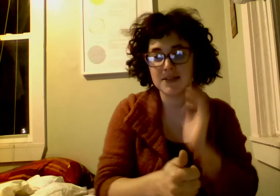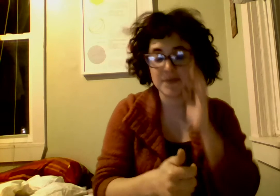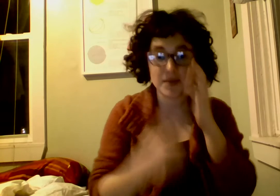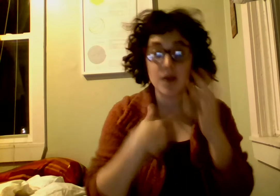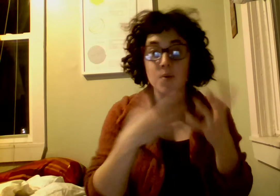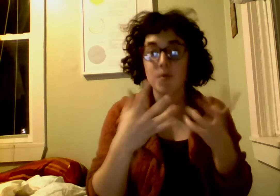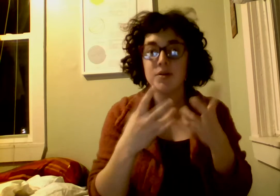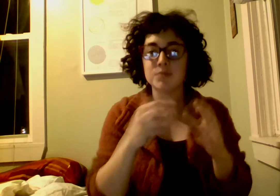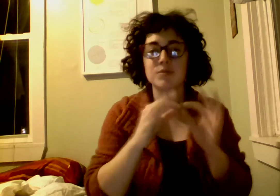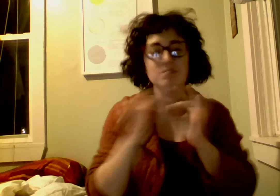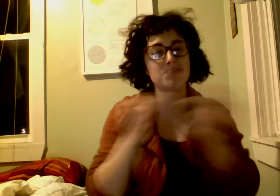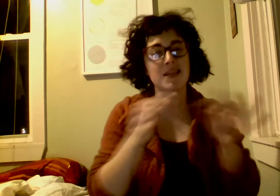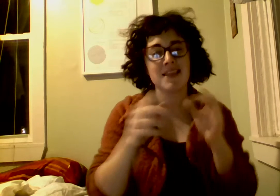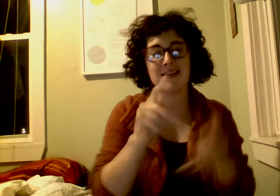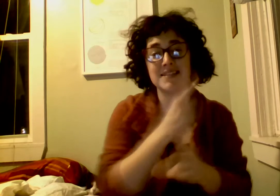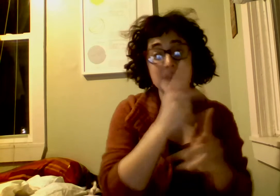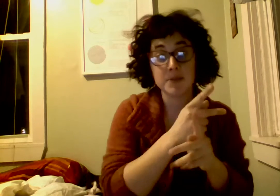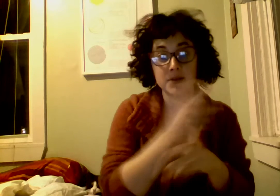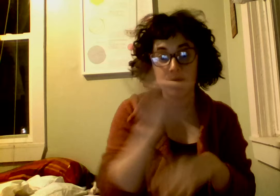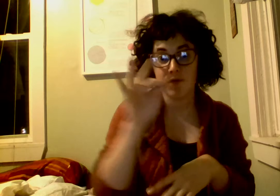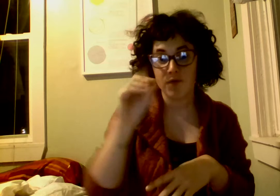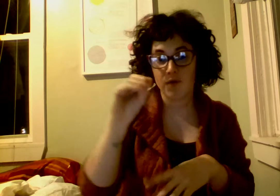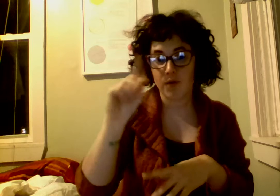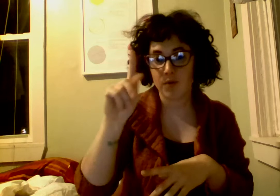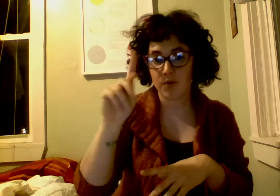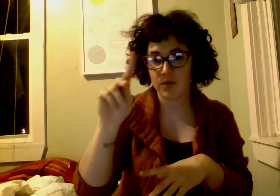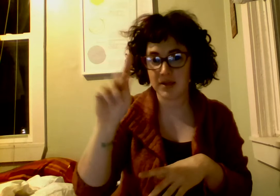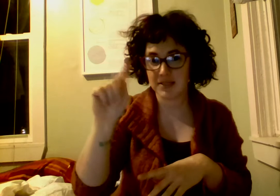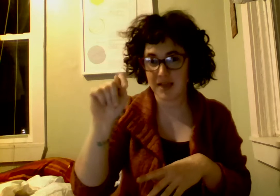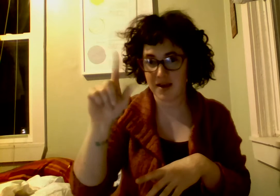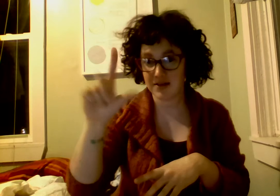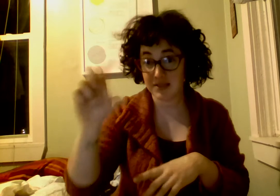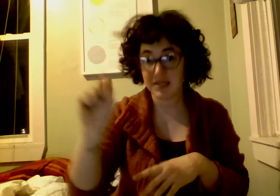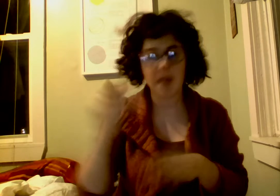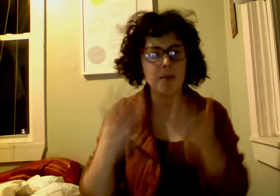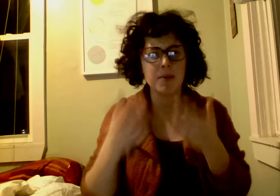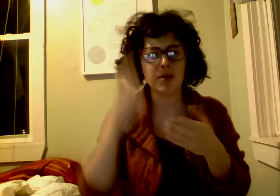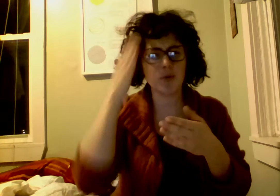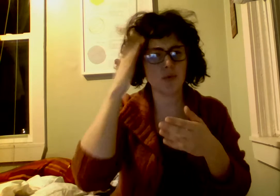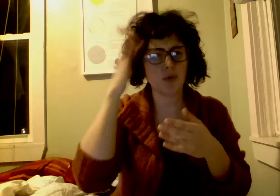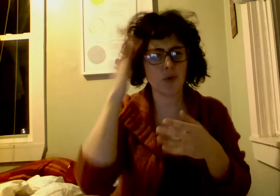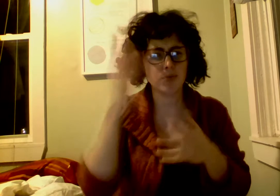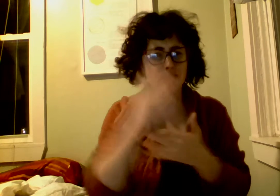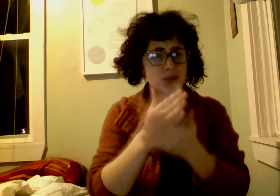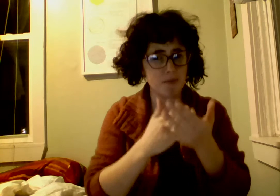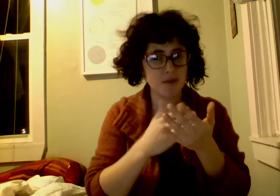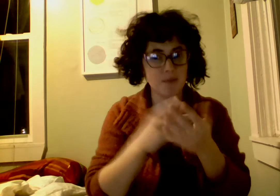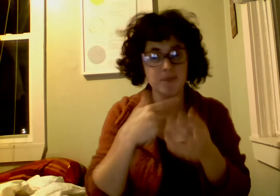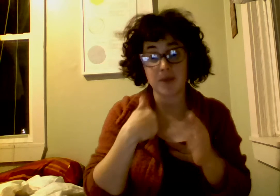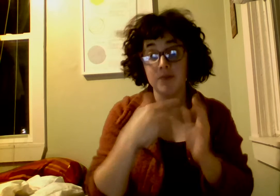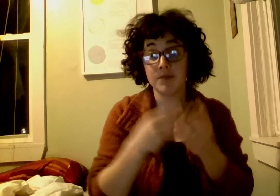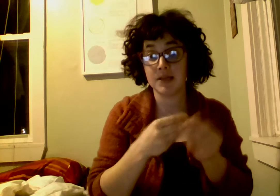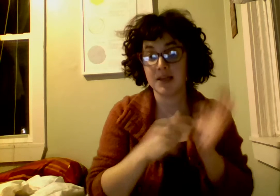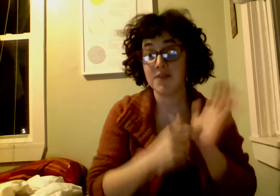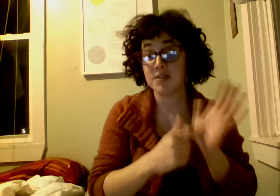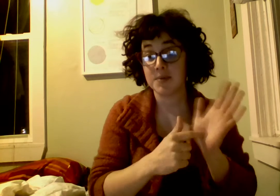have learned about some of them, and I'll give you some examples. So folk tales, just like folklore